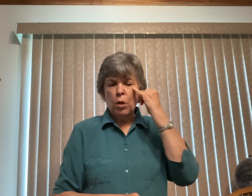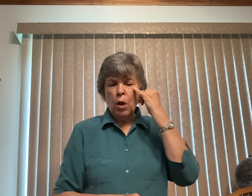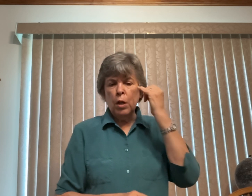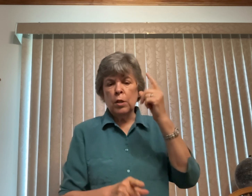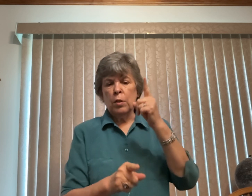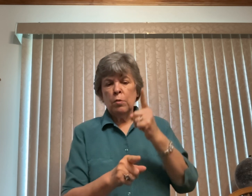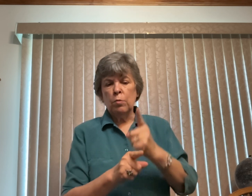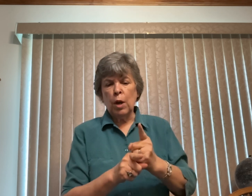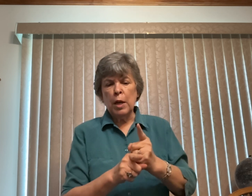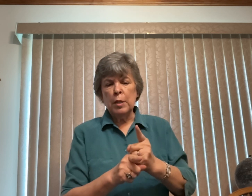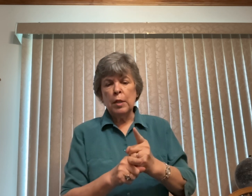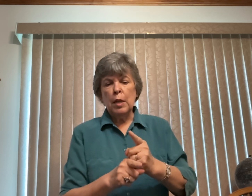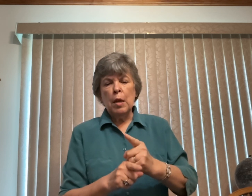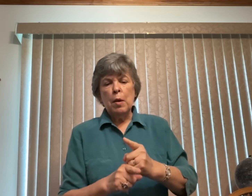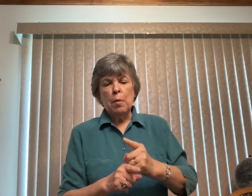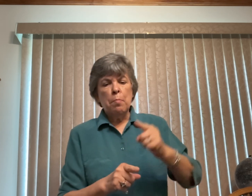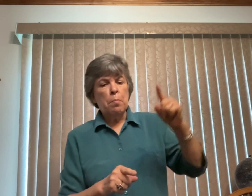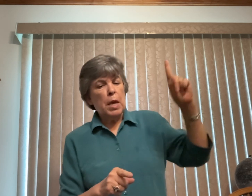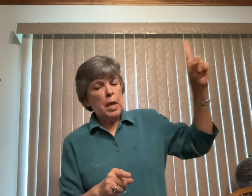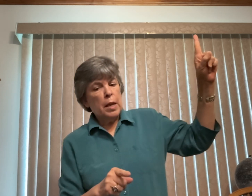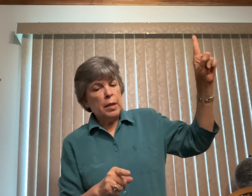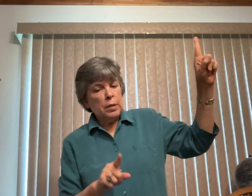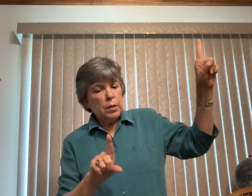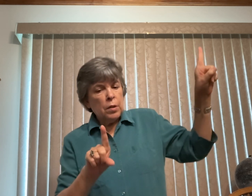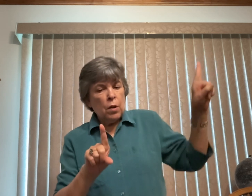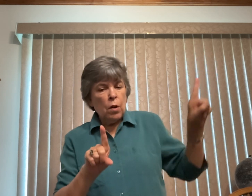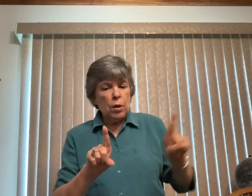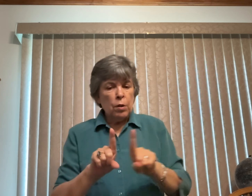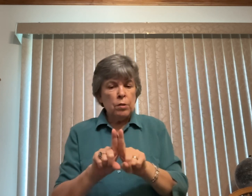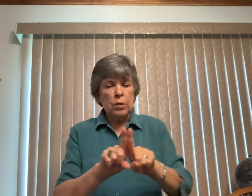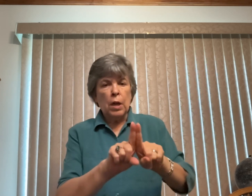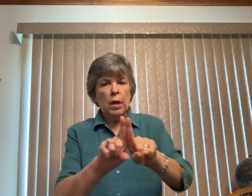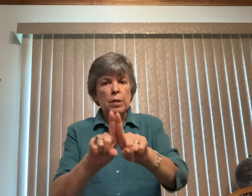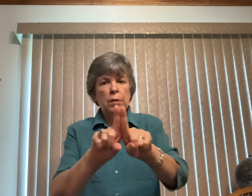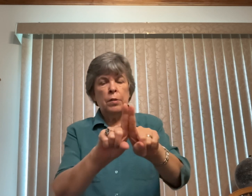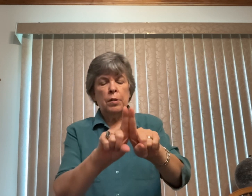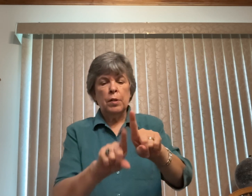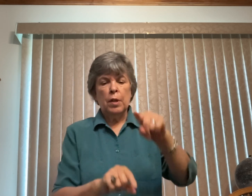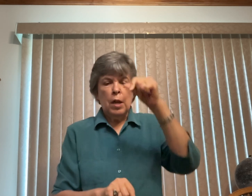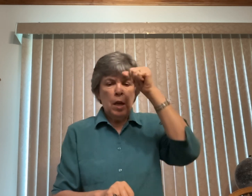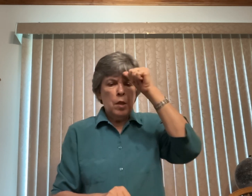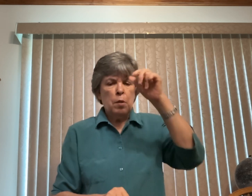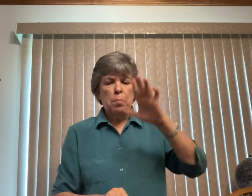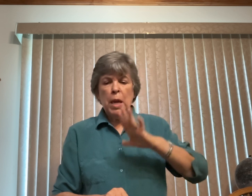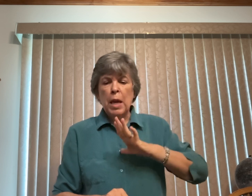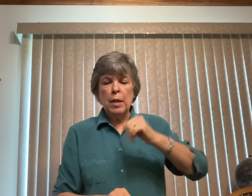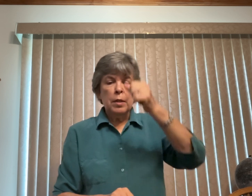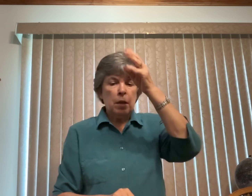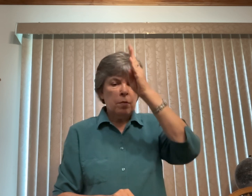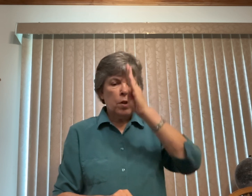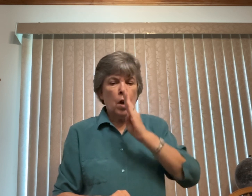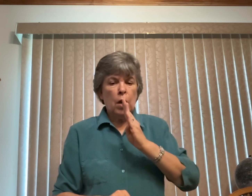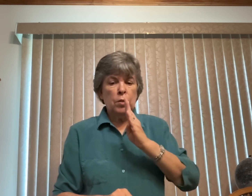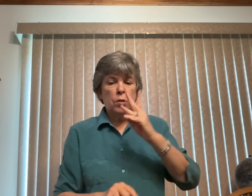not the right man on our side. the man of God's